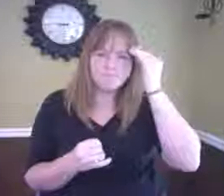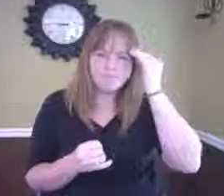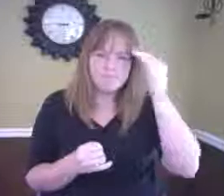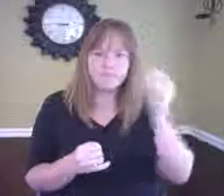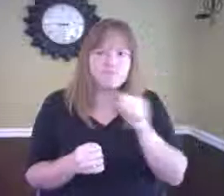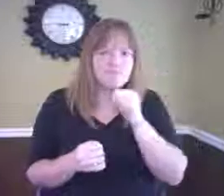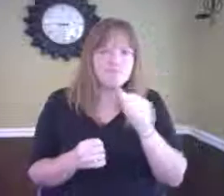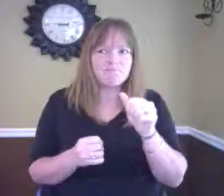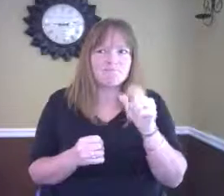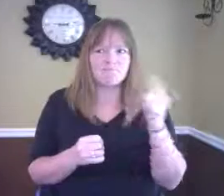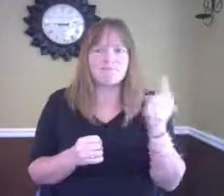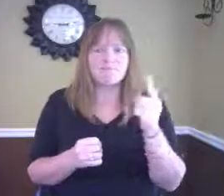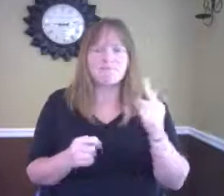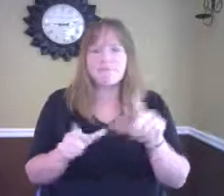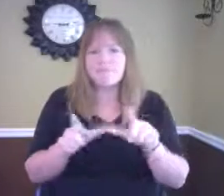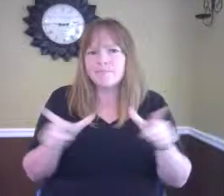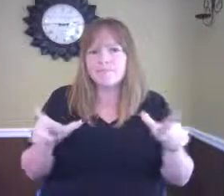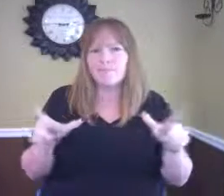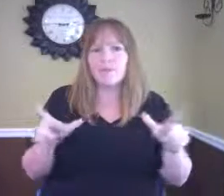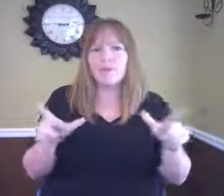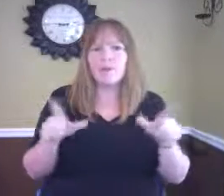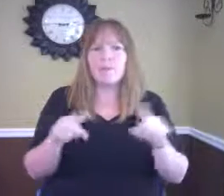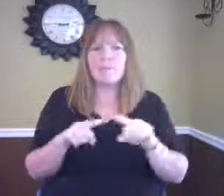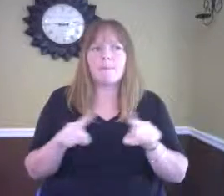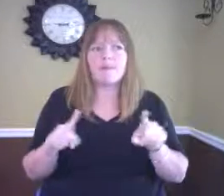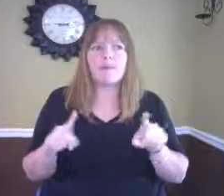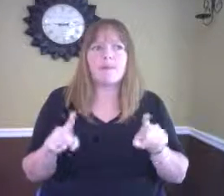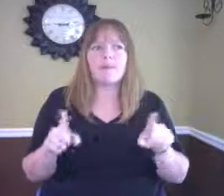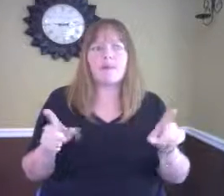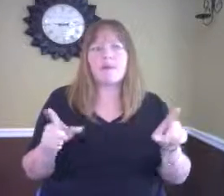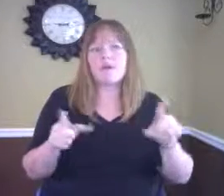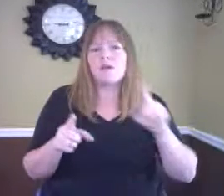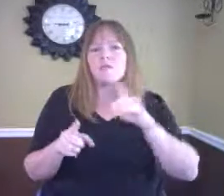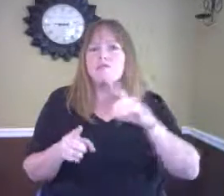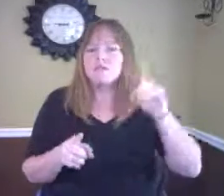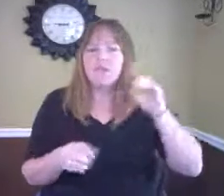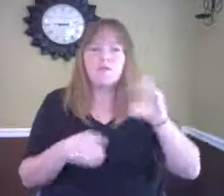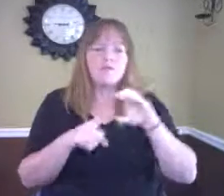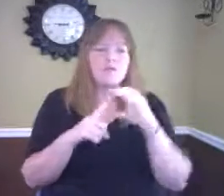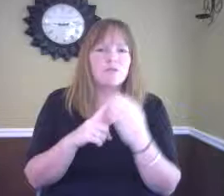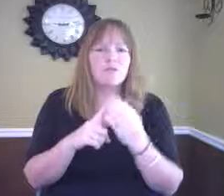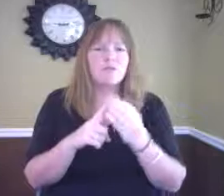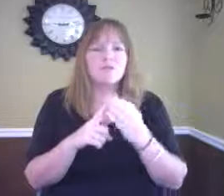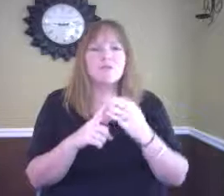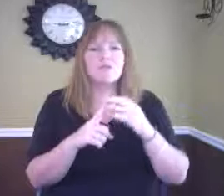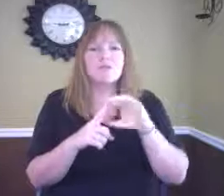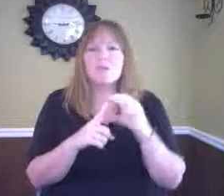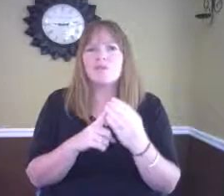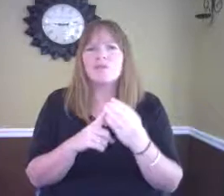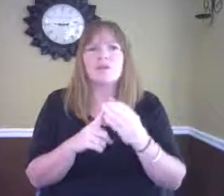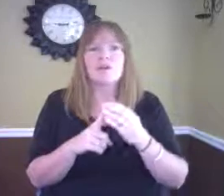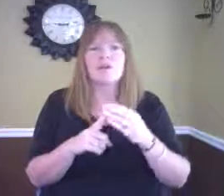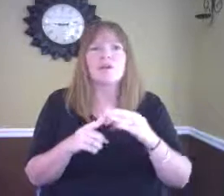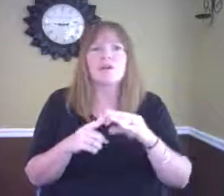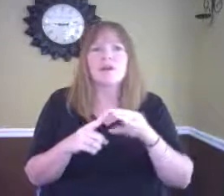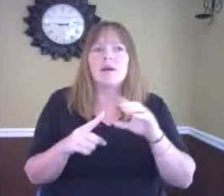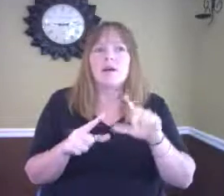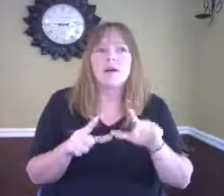but it comes with a culture, deaf culture, and that's true for any language. No language